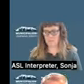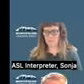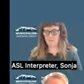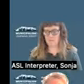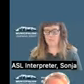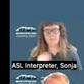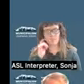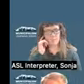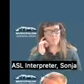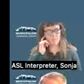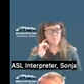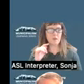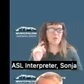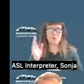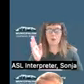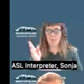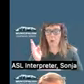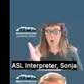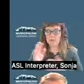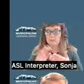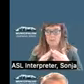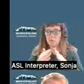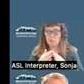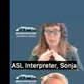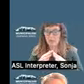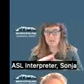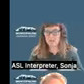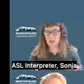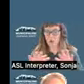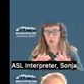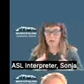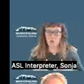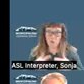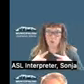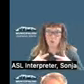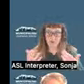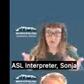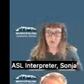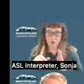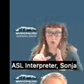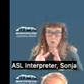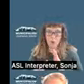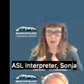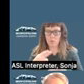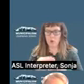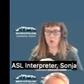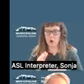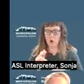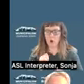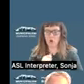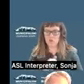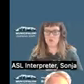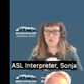in the Boston metropolitan area if you've lived here for a while you you'll know that we call ourselves villains